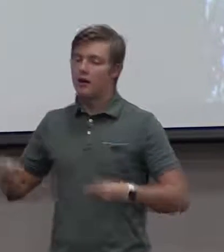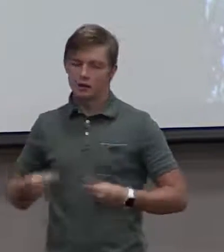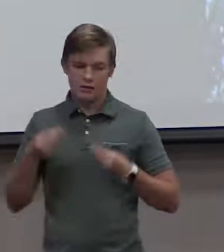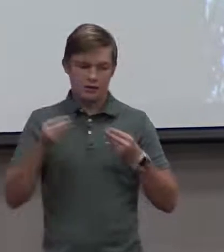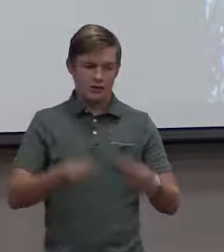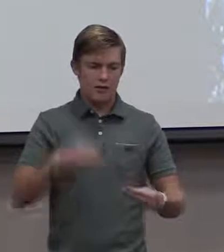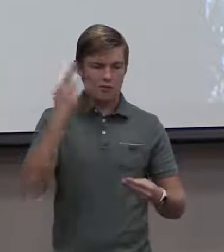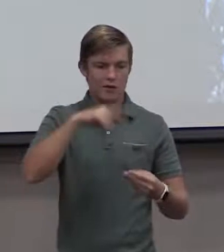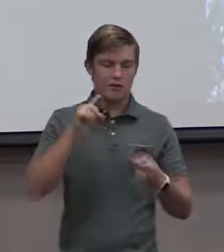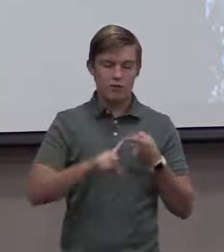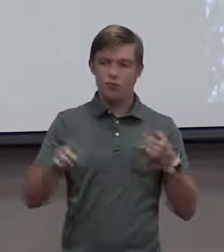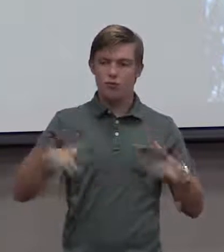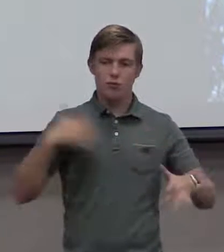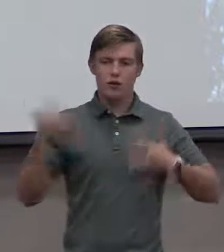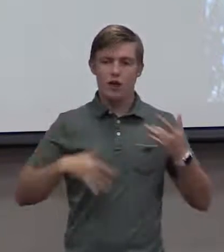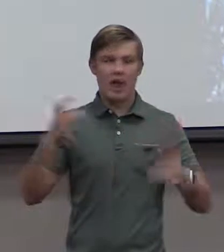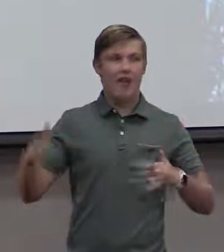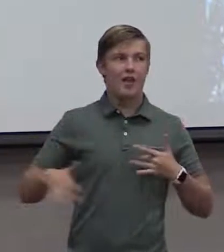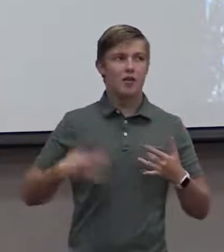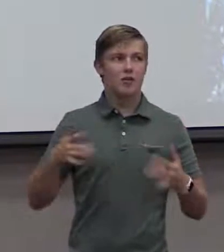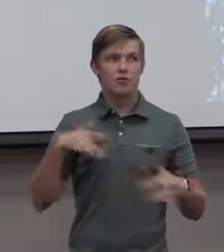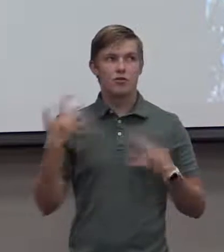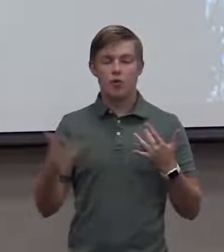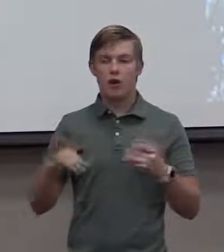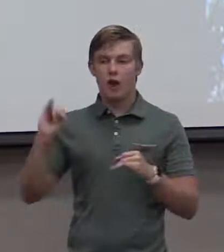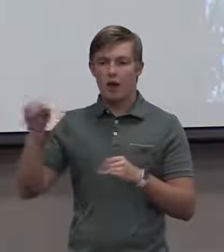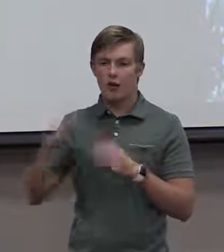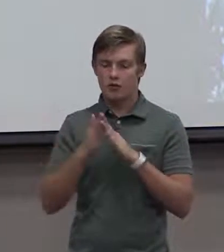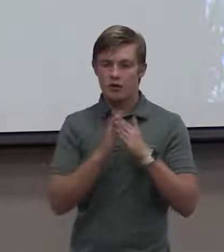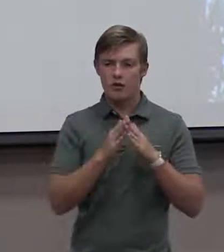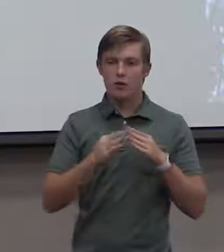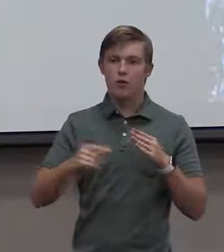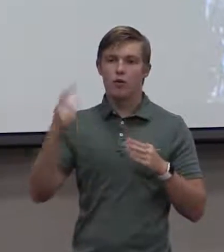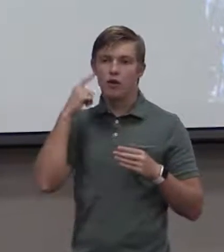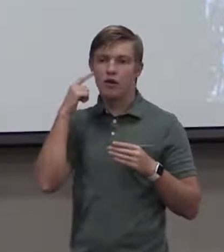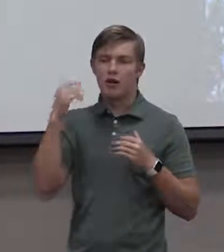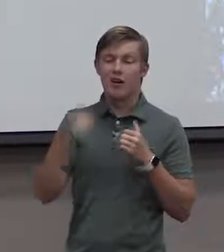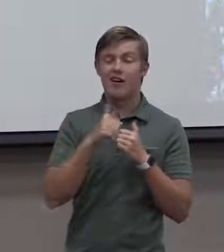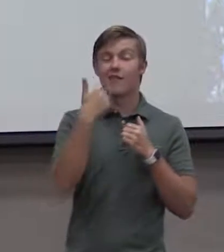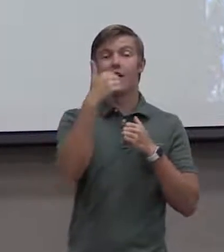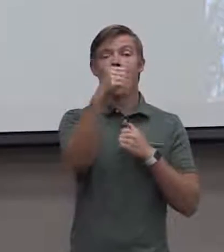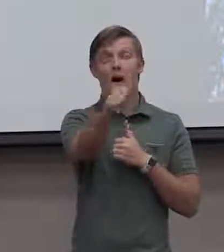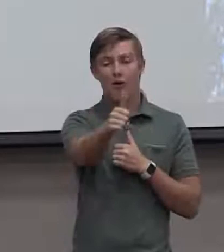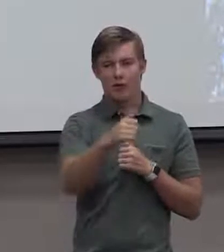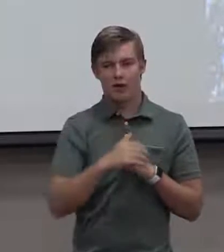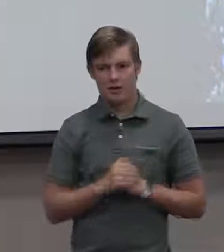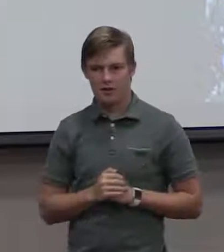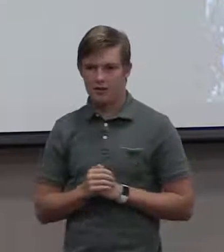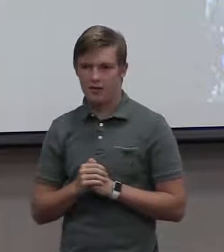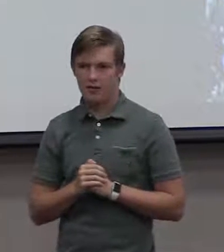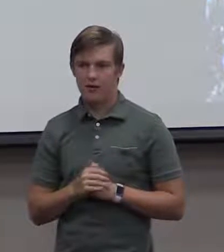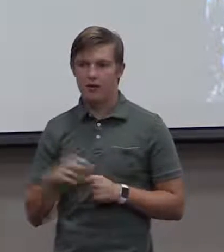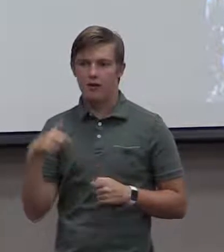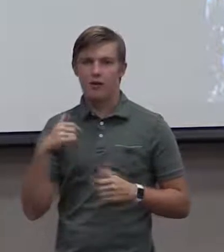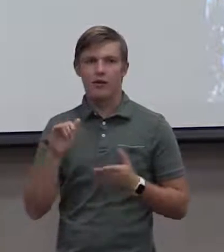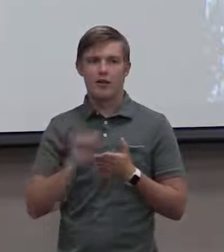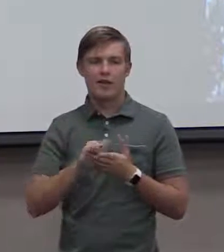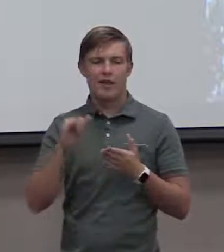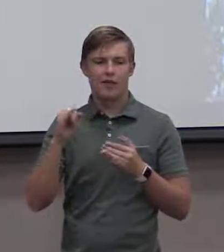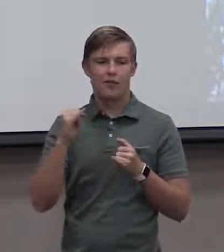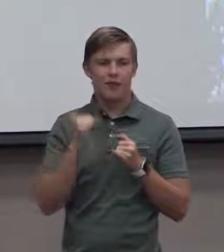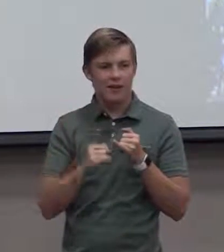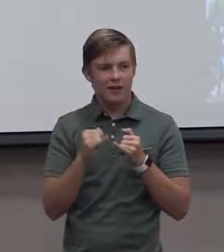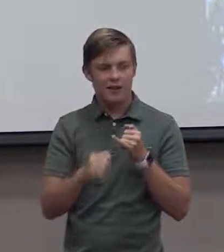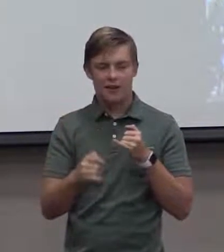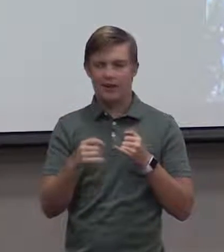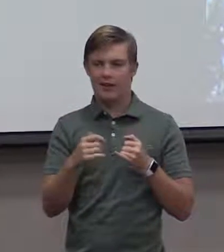also rejoiced, and the joy of Jerusalem was heard far away. That last bit there really resonates with me,